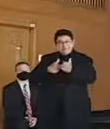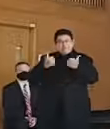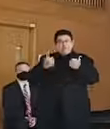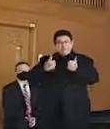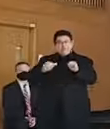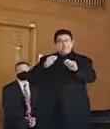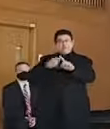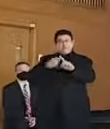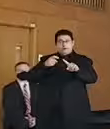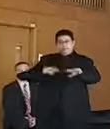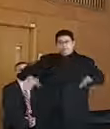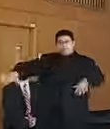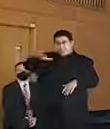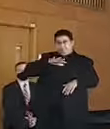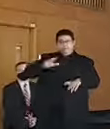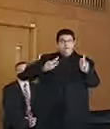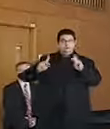public.